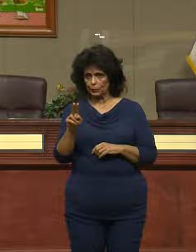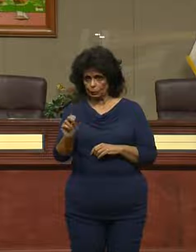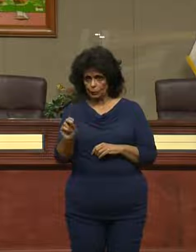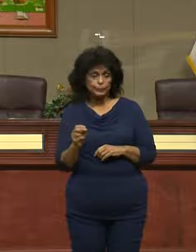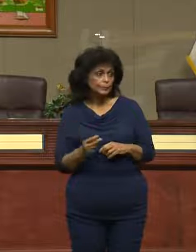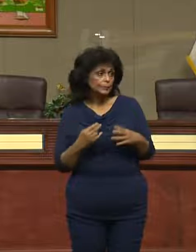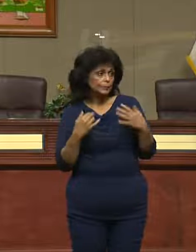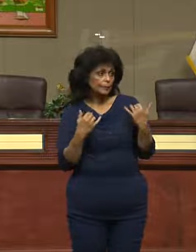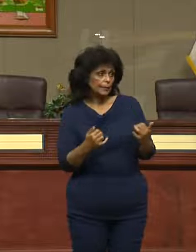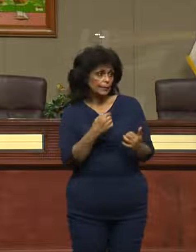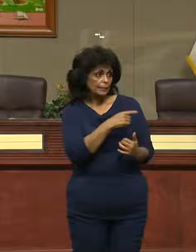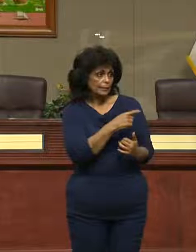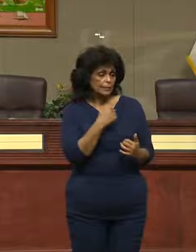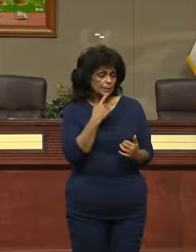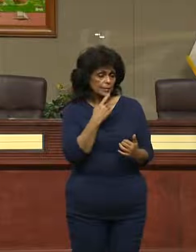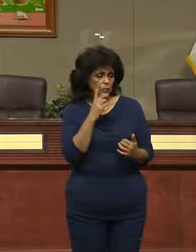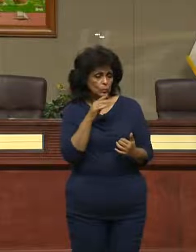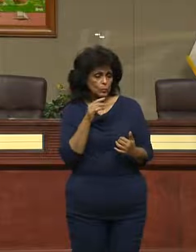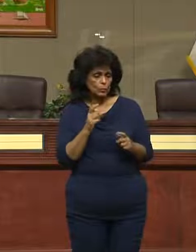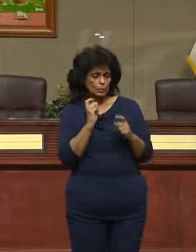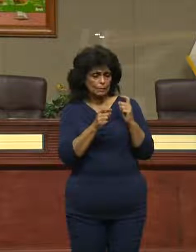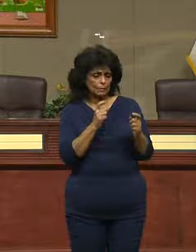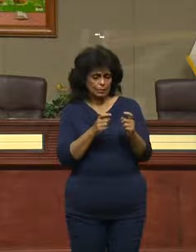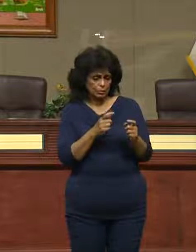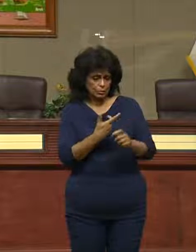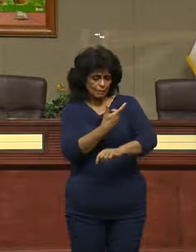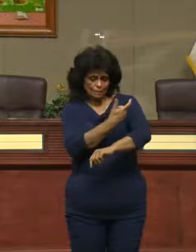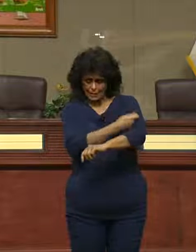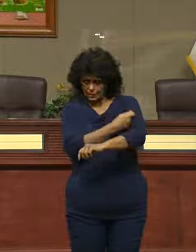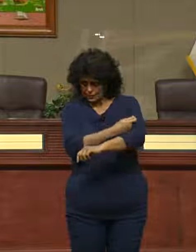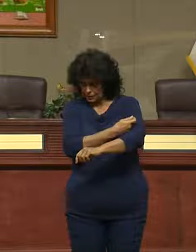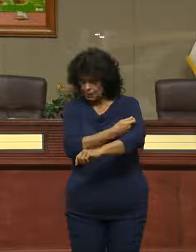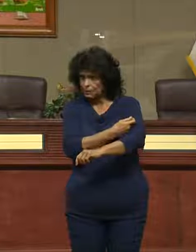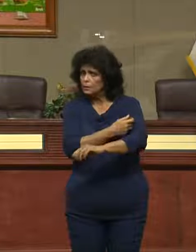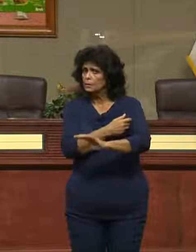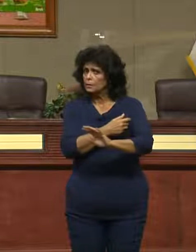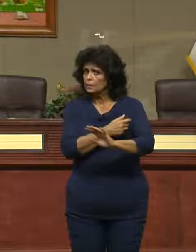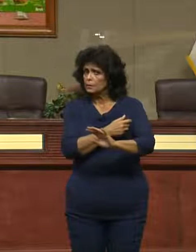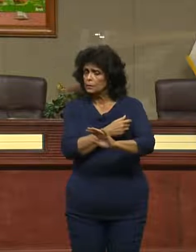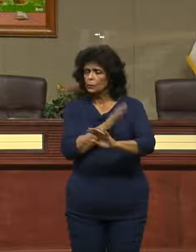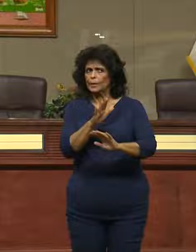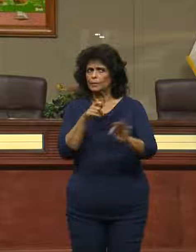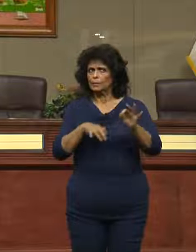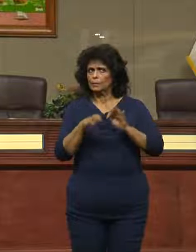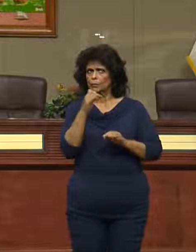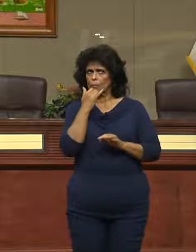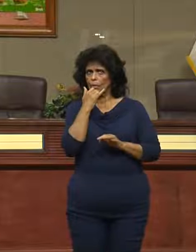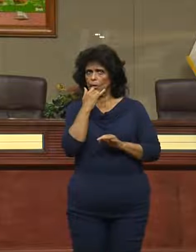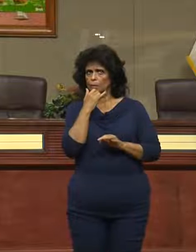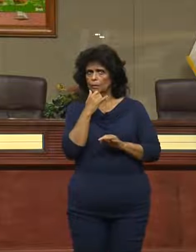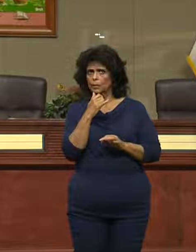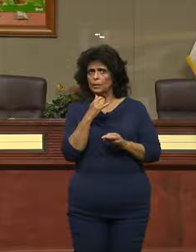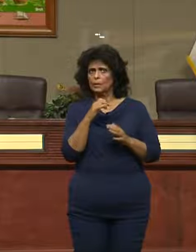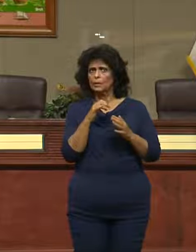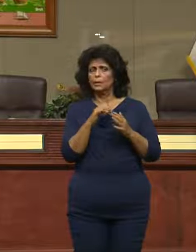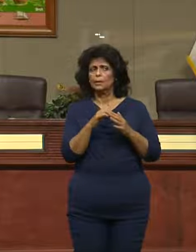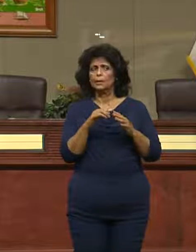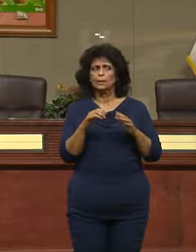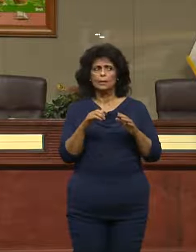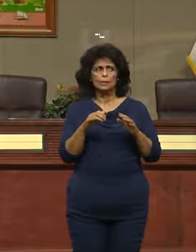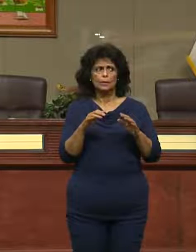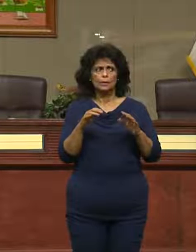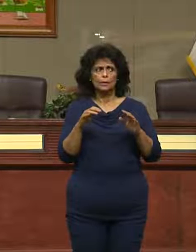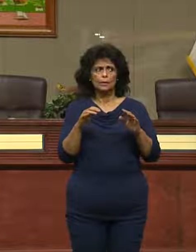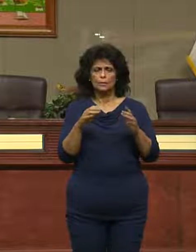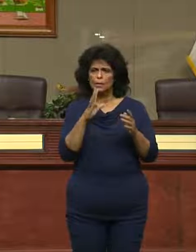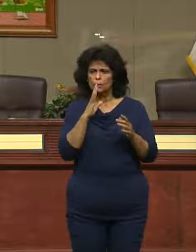administer the vaccine, but we noticed that I'm going to say this wrong. Those that take our blood are not